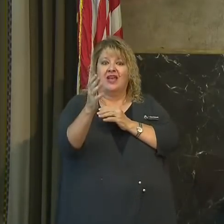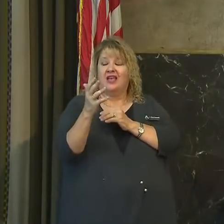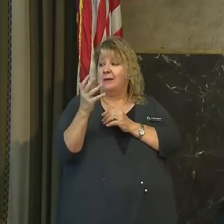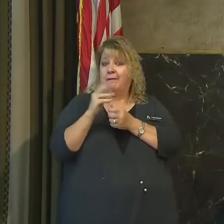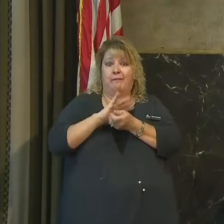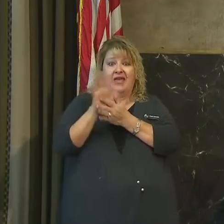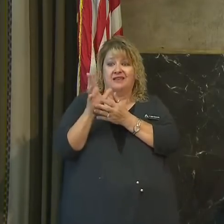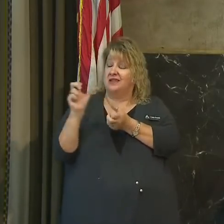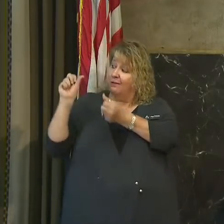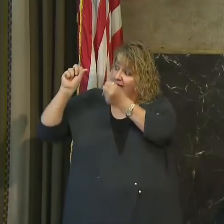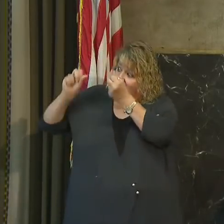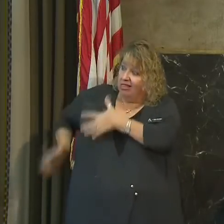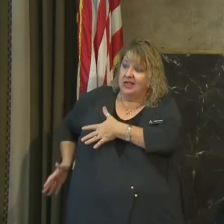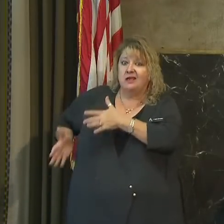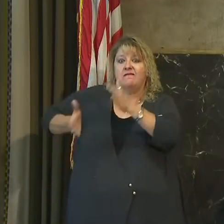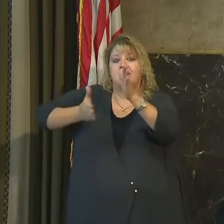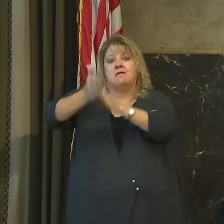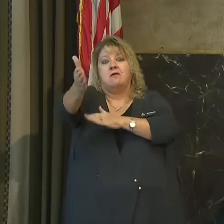from the pandemic.